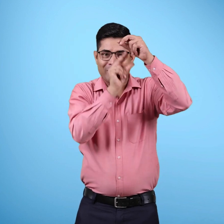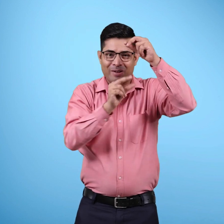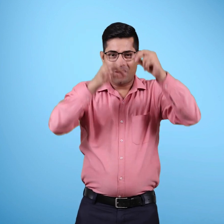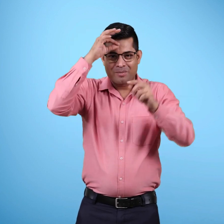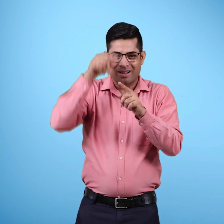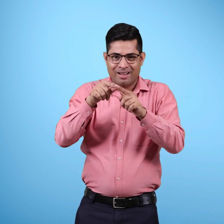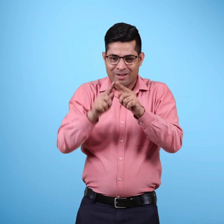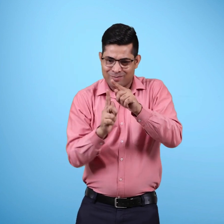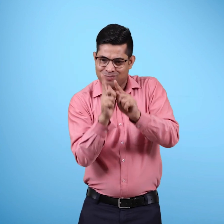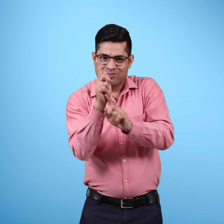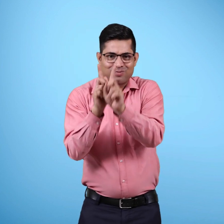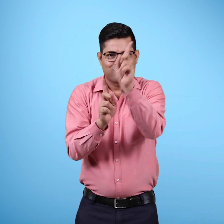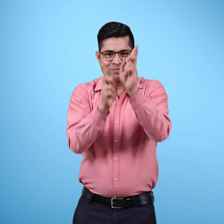Do observe some of these plants.